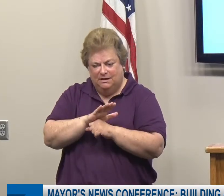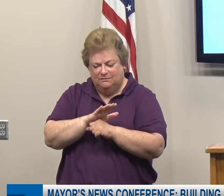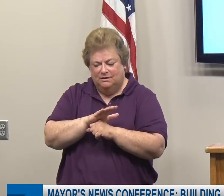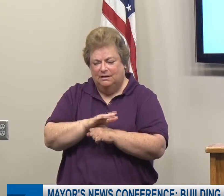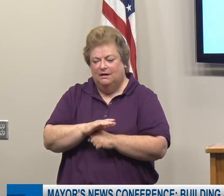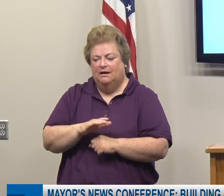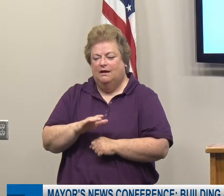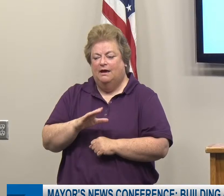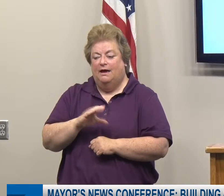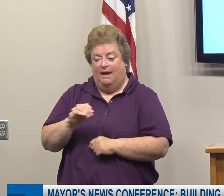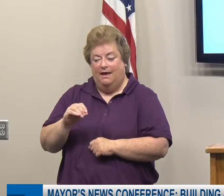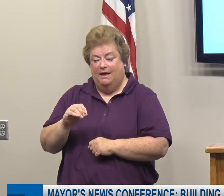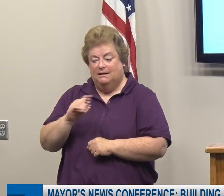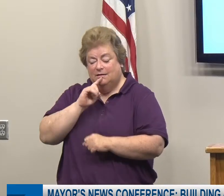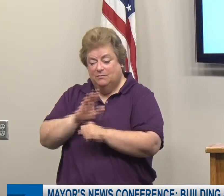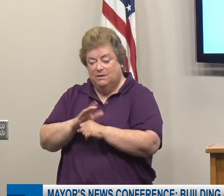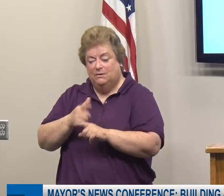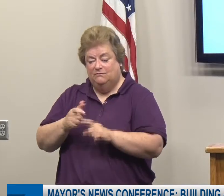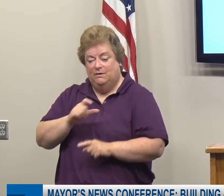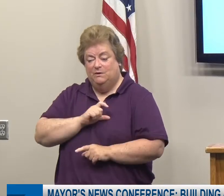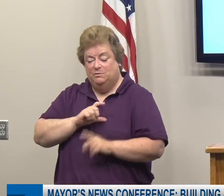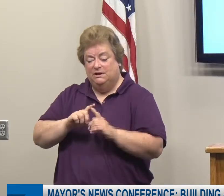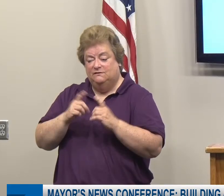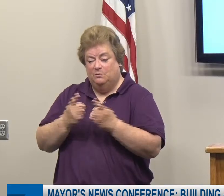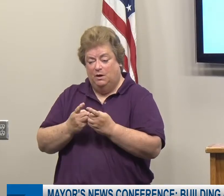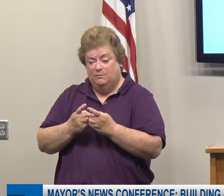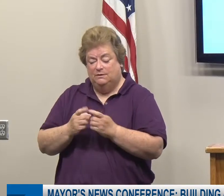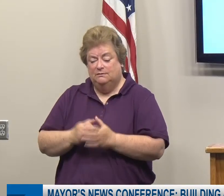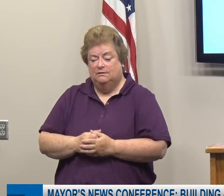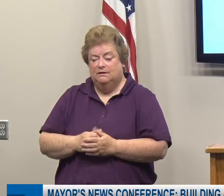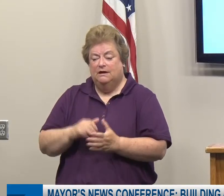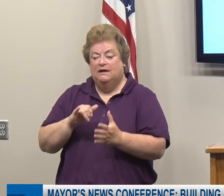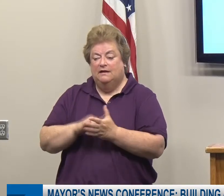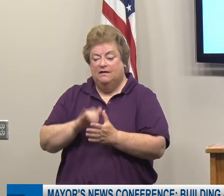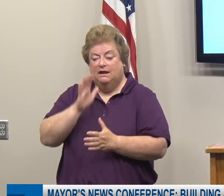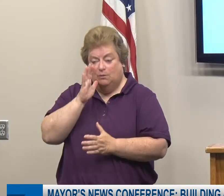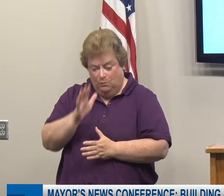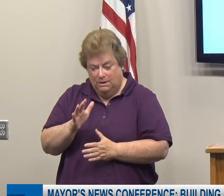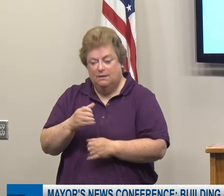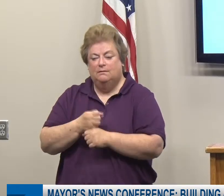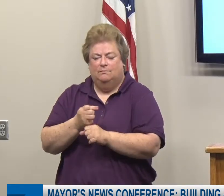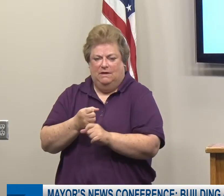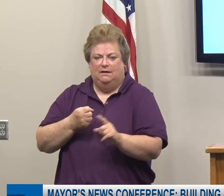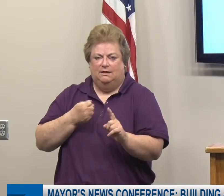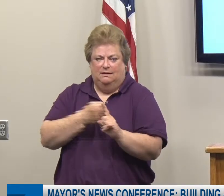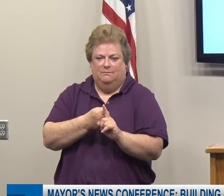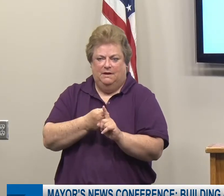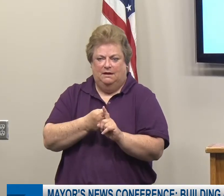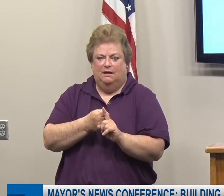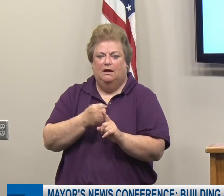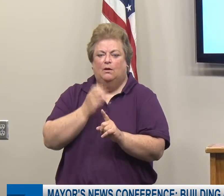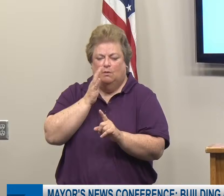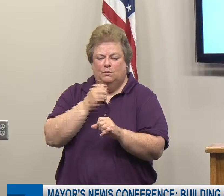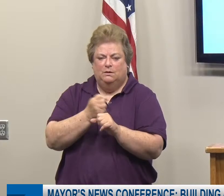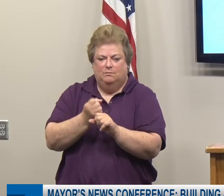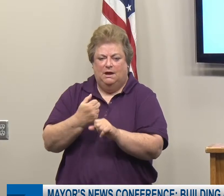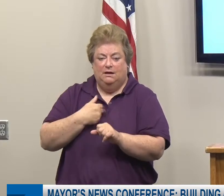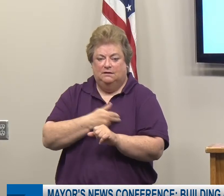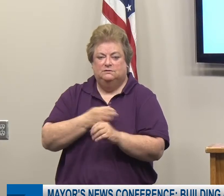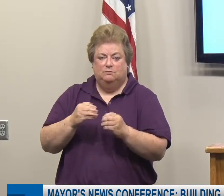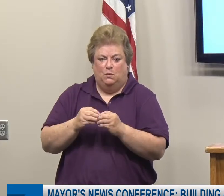part of the Lincoln Police Department that it will make an impact and it will make us a stronger